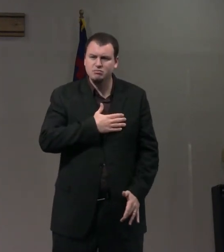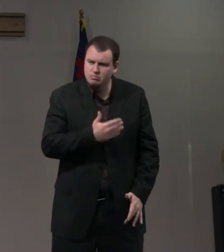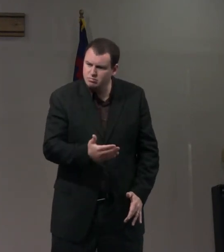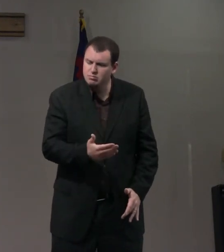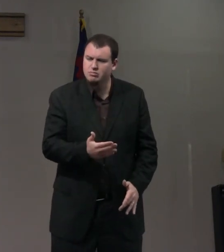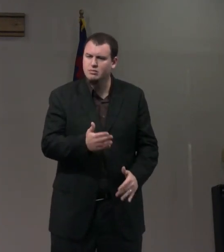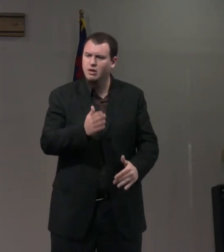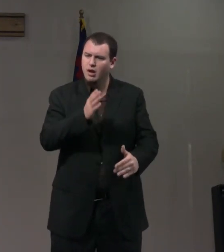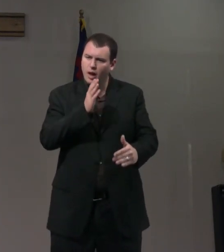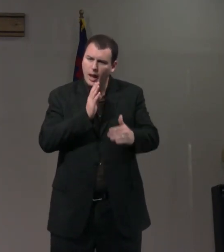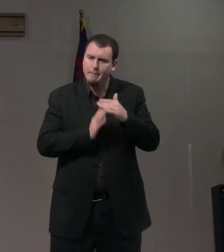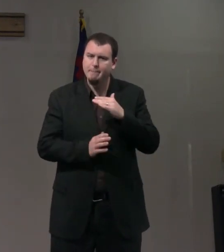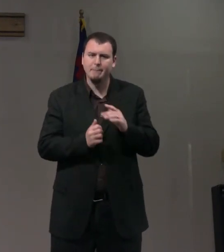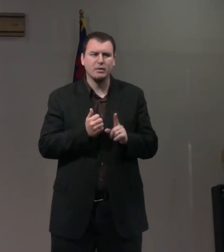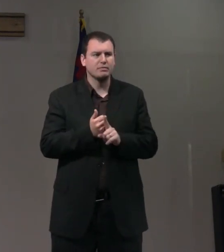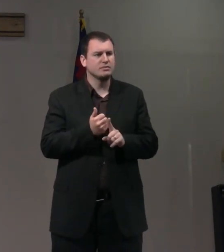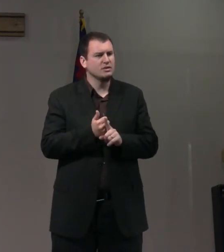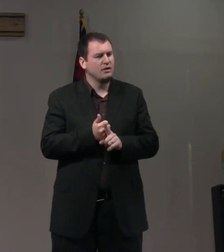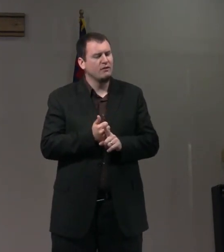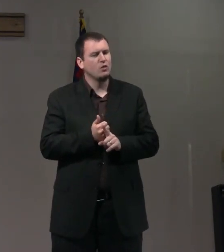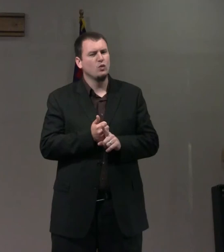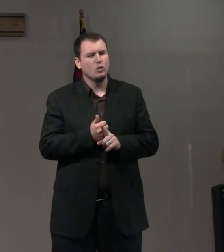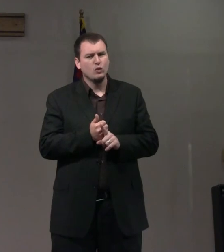But Jesus was willing to humble himself.